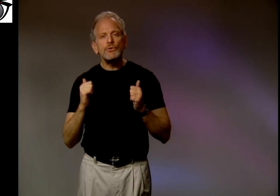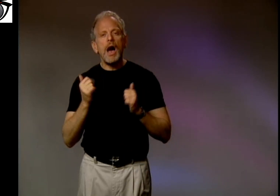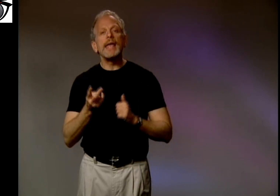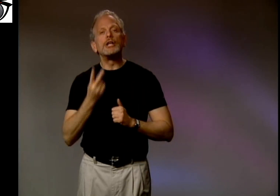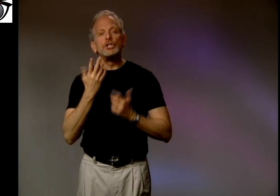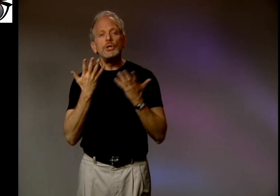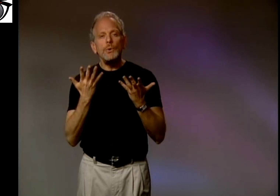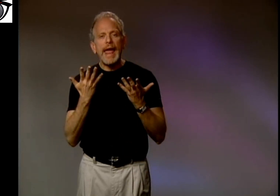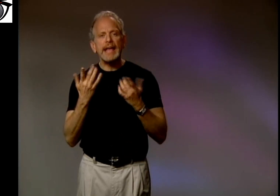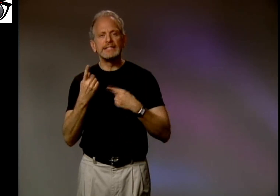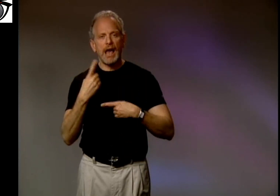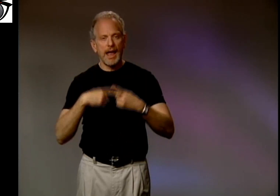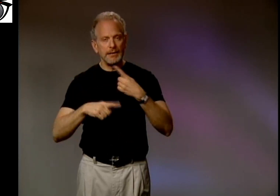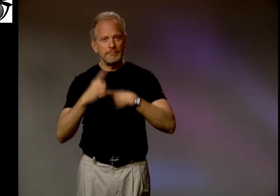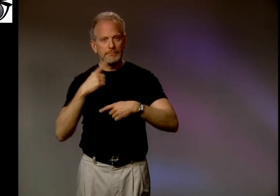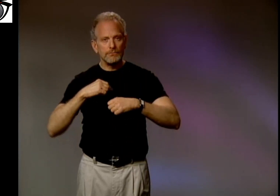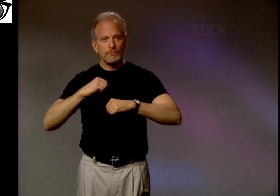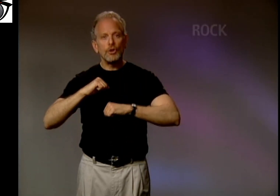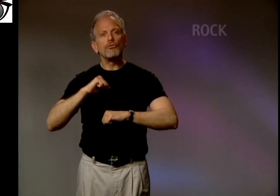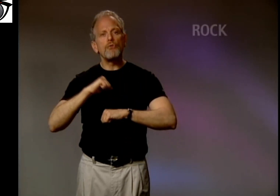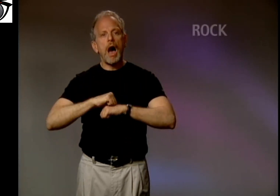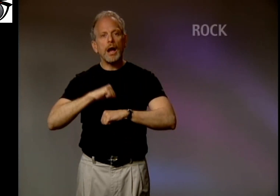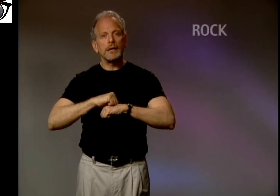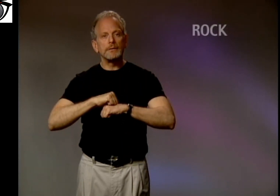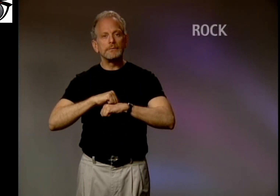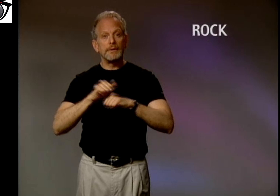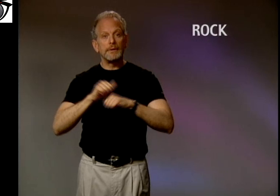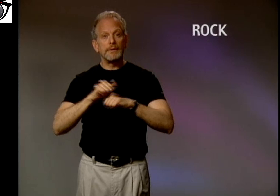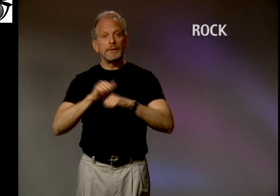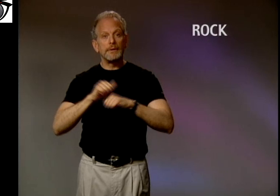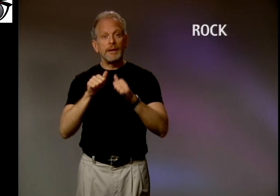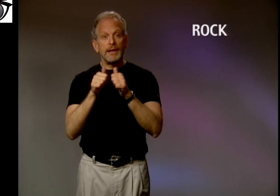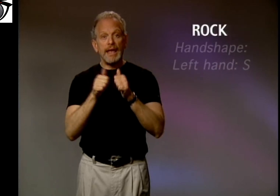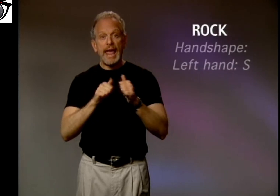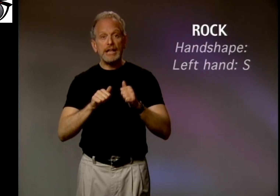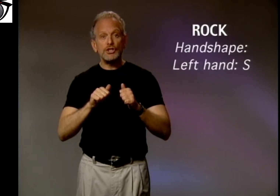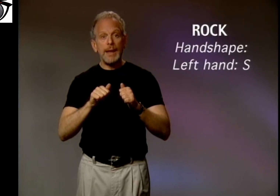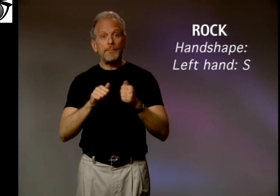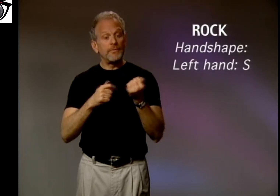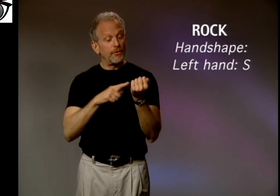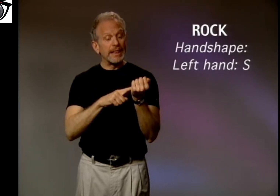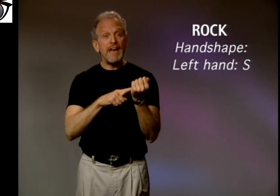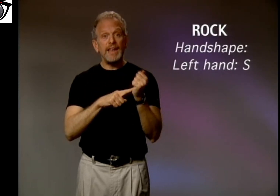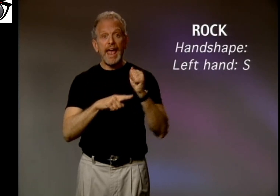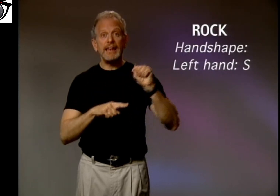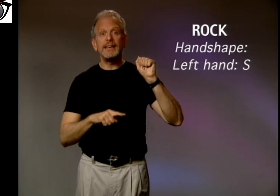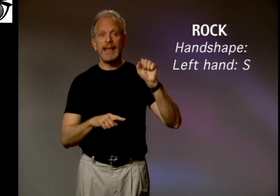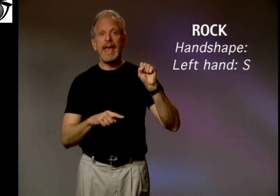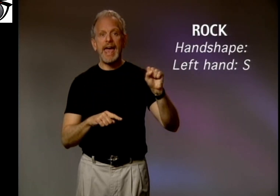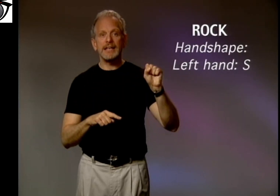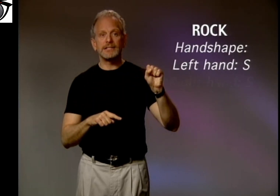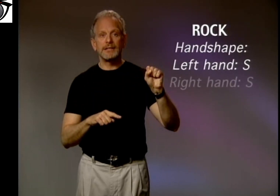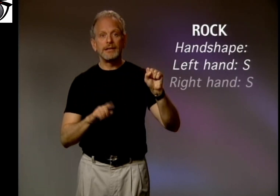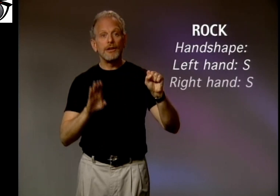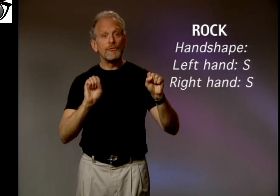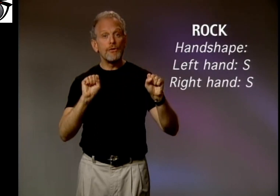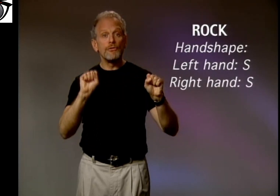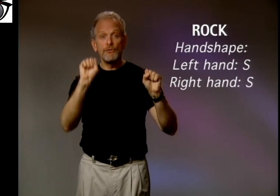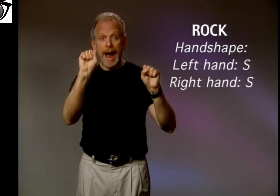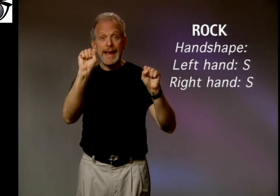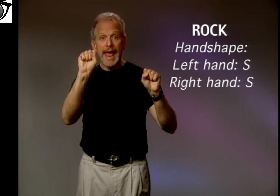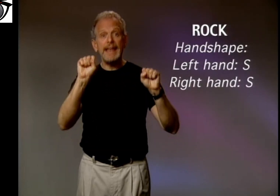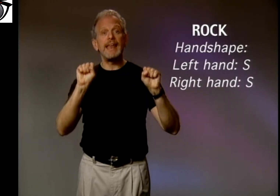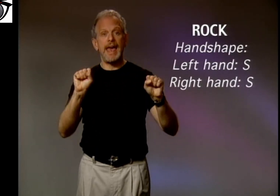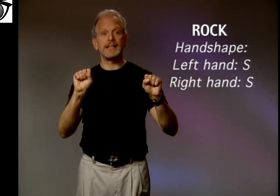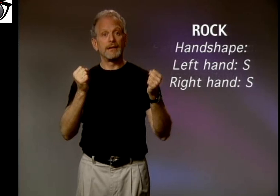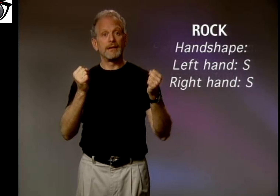Now let's try a 2-hand sign. Rock. Hand shape for the left hand, S. For